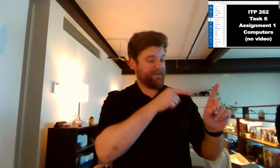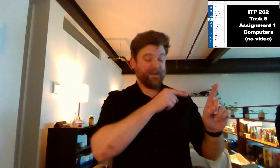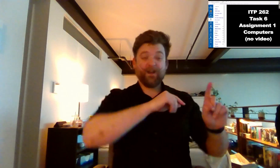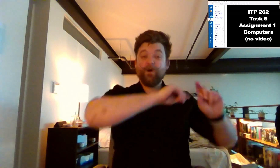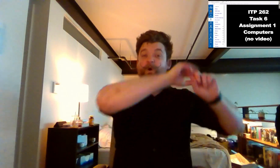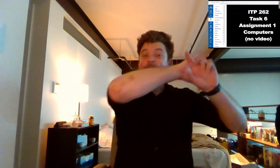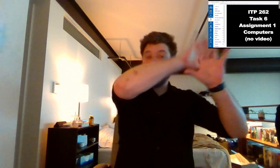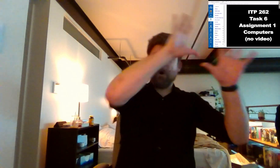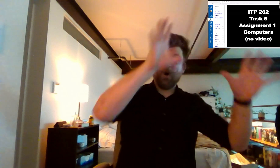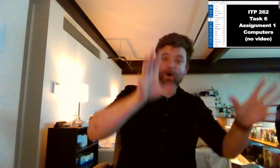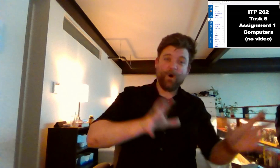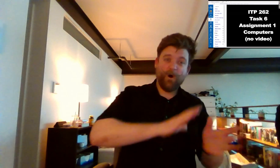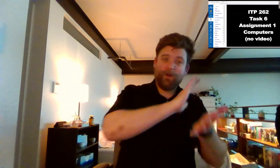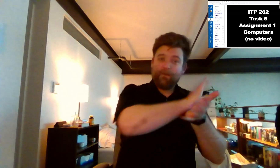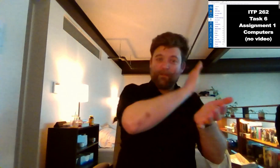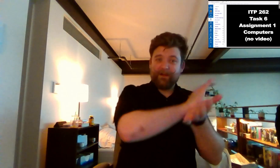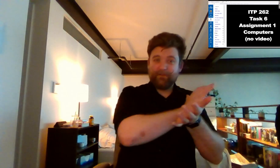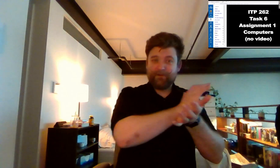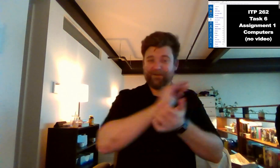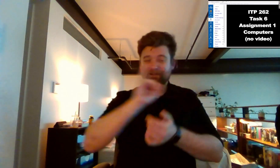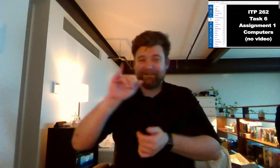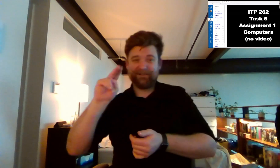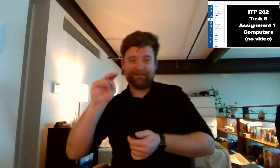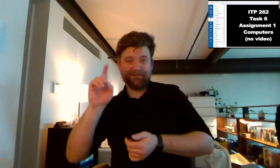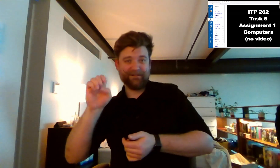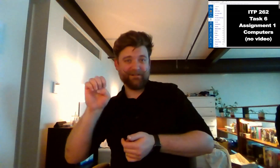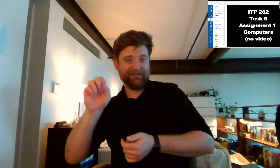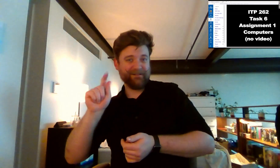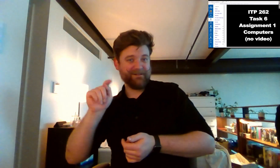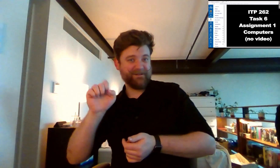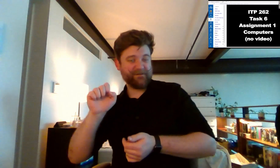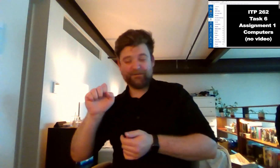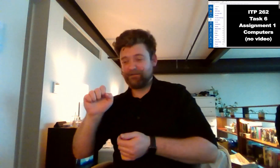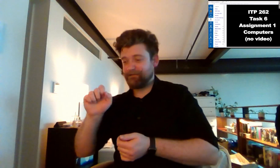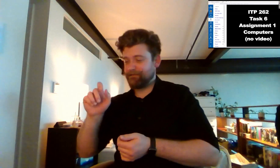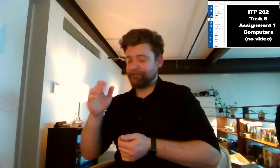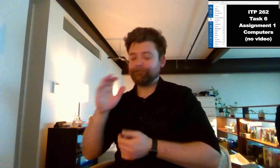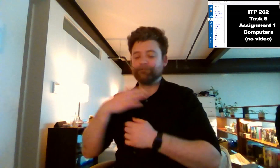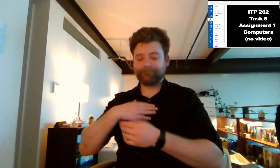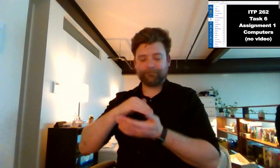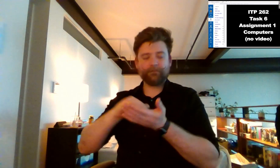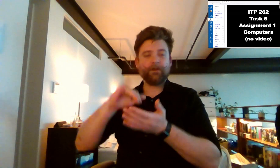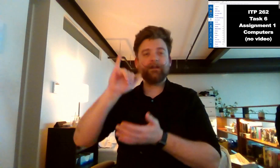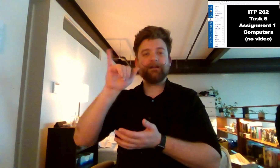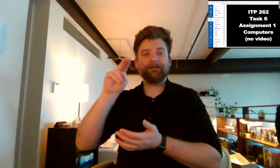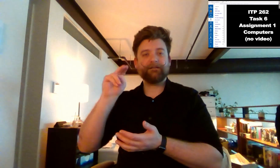So we found that we've learned to make paragraphs. We can